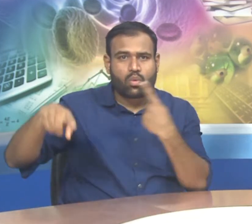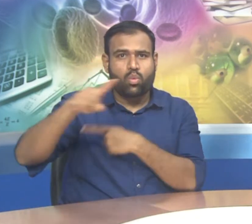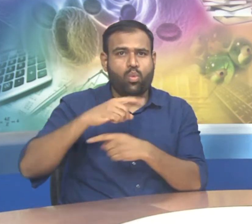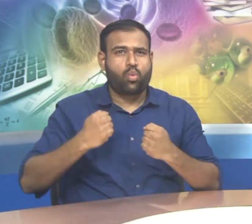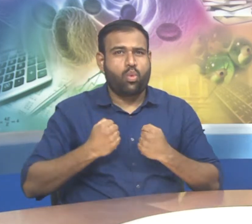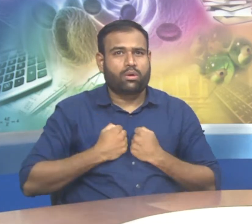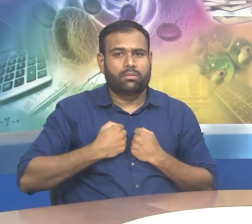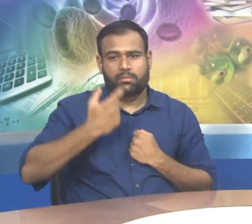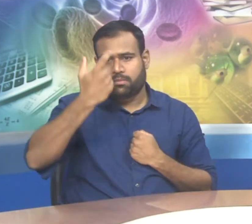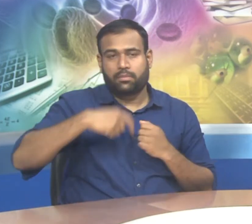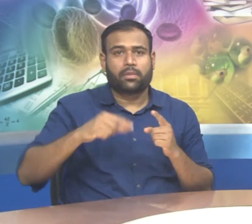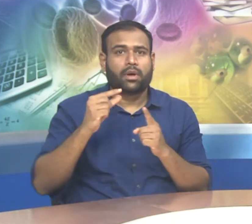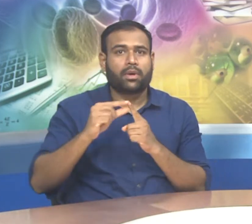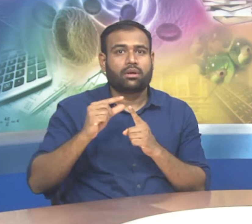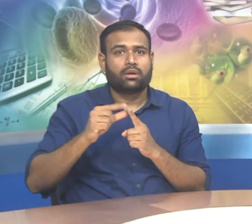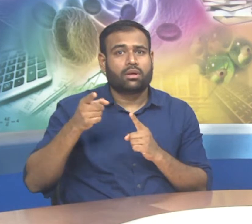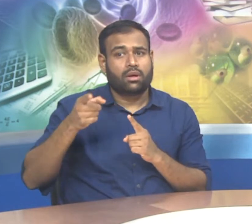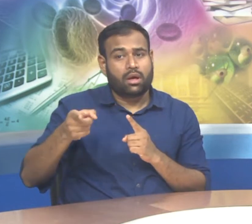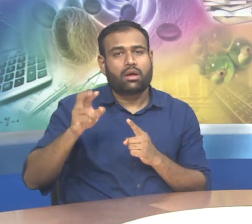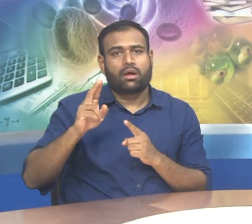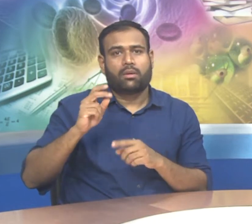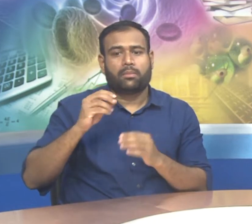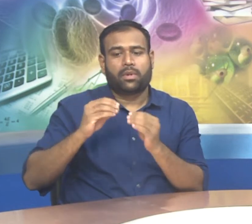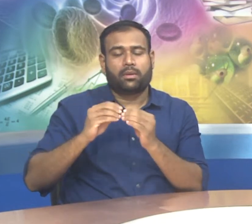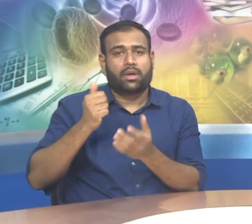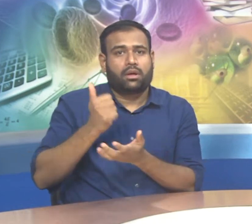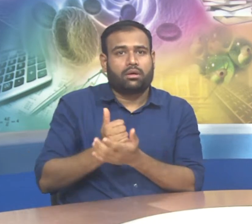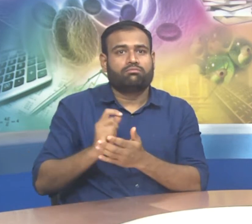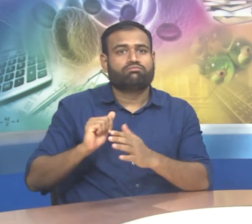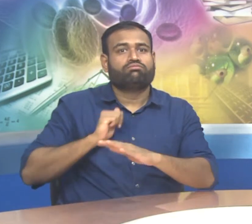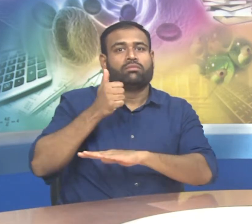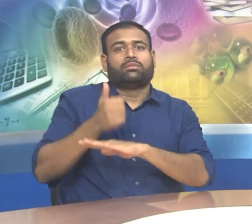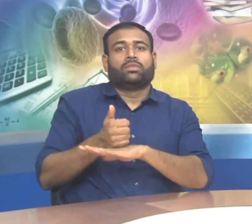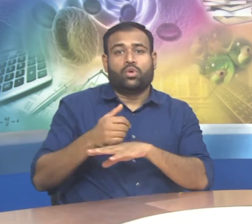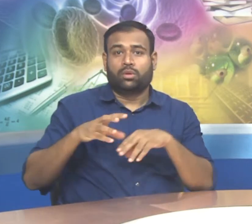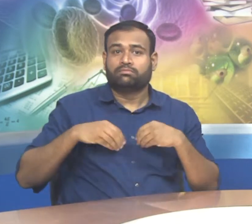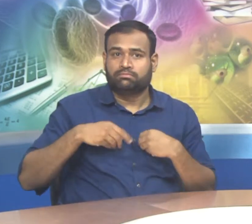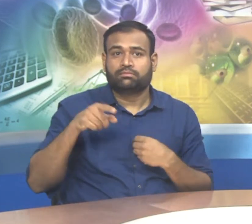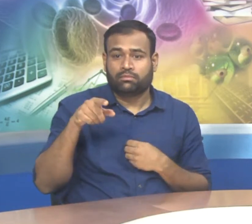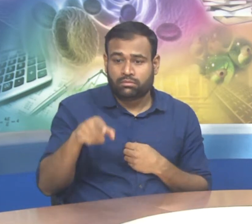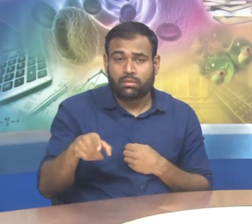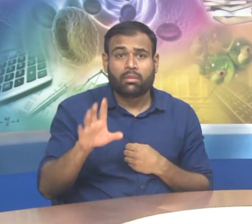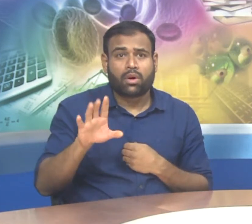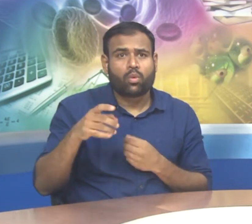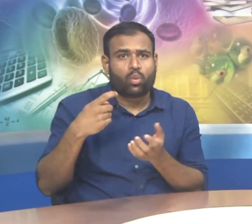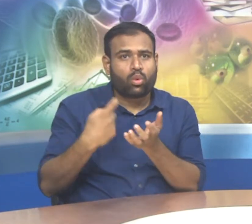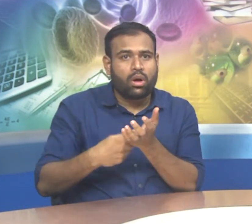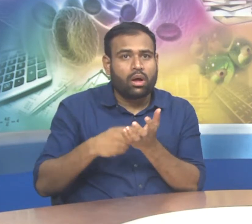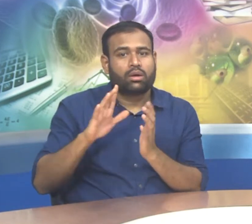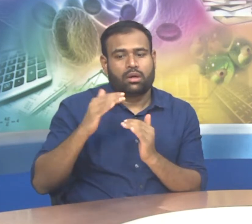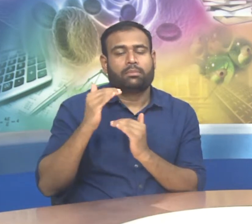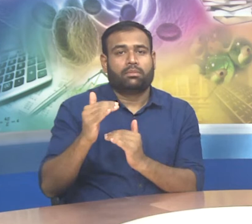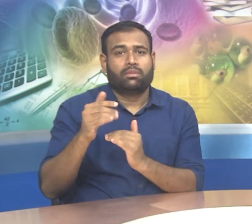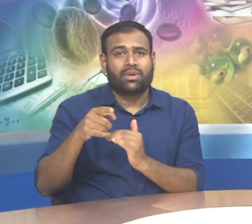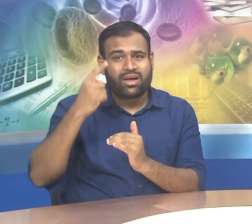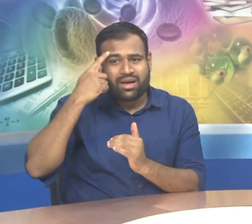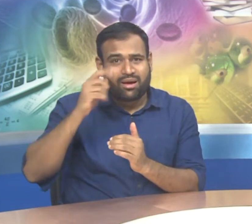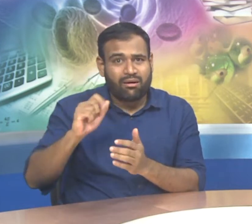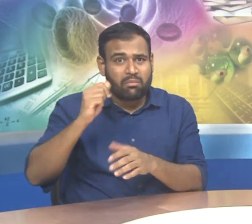private sector banks majority of share the capital of the bank, which is